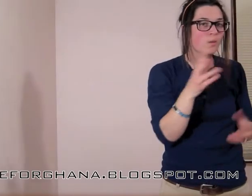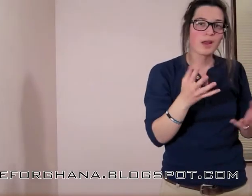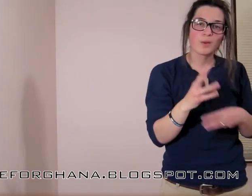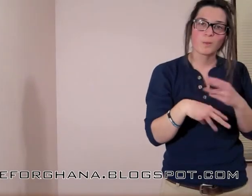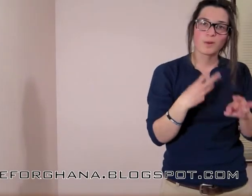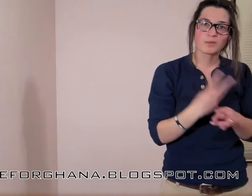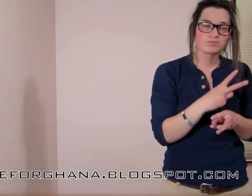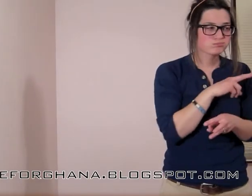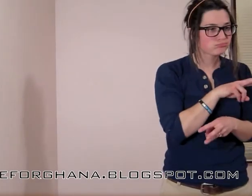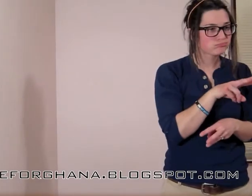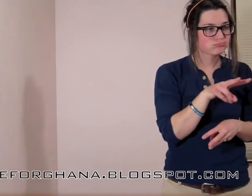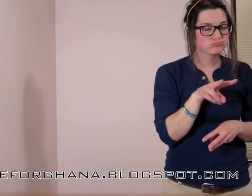and I see a worldly view.